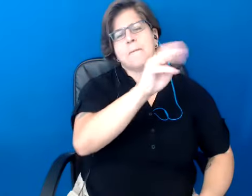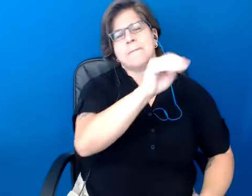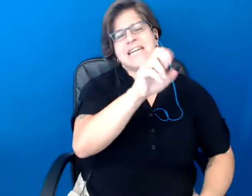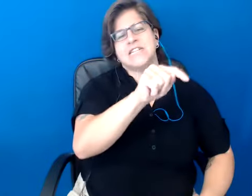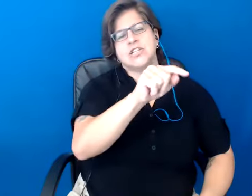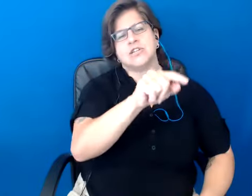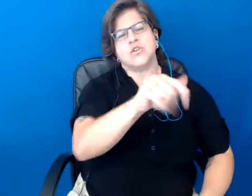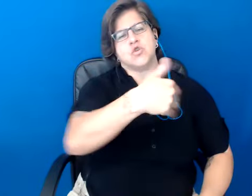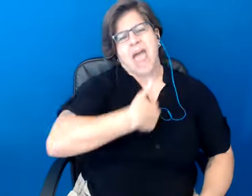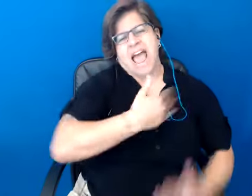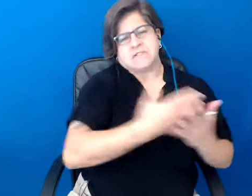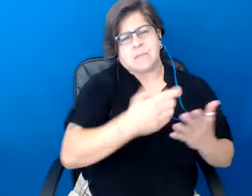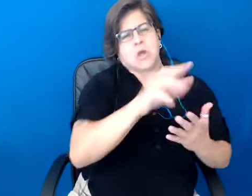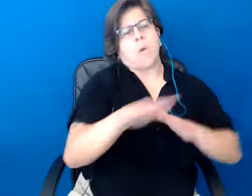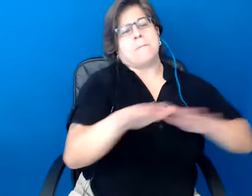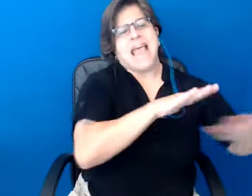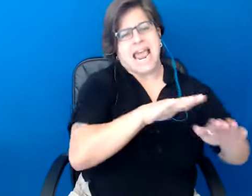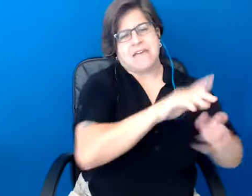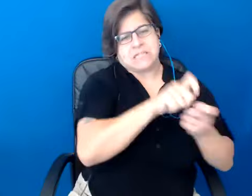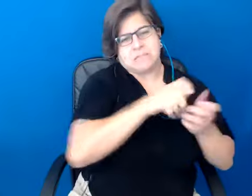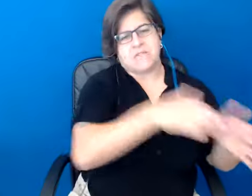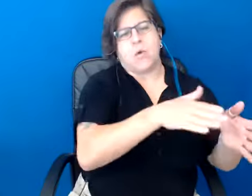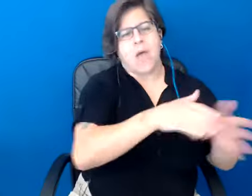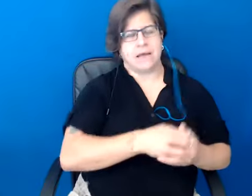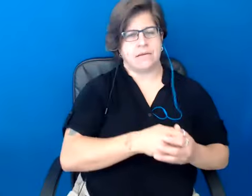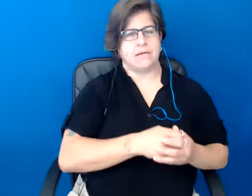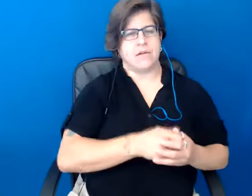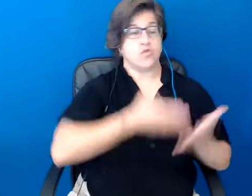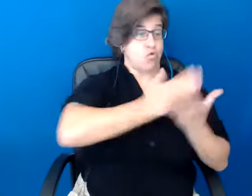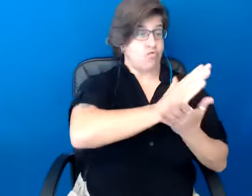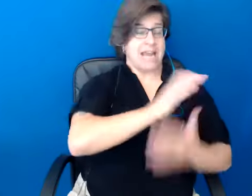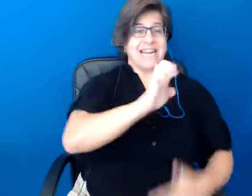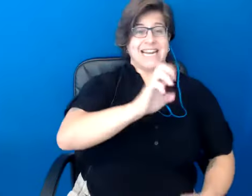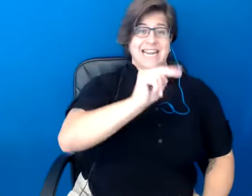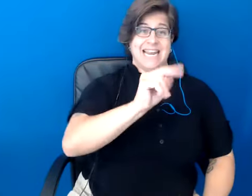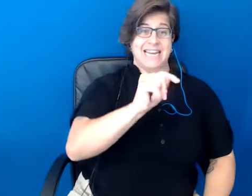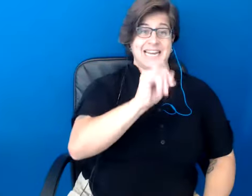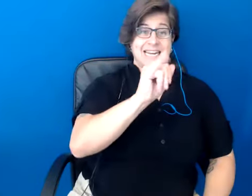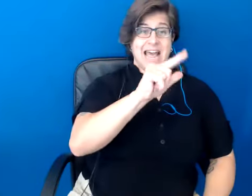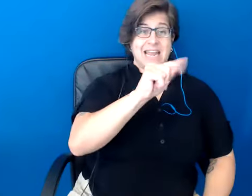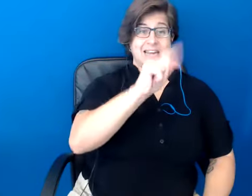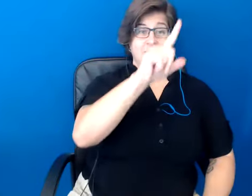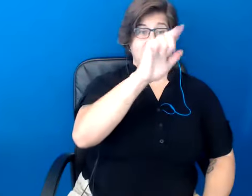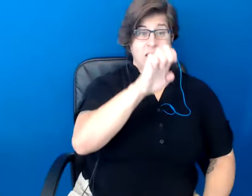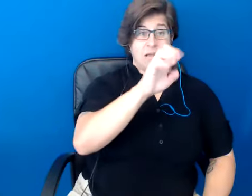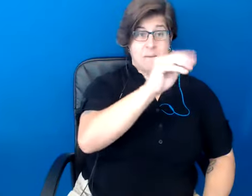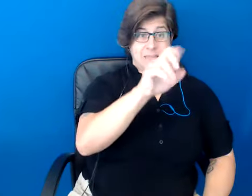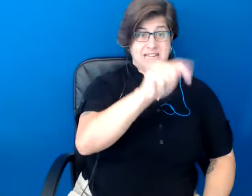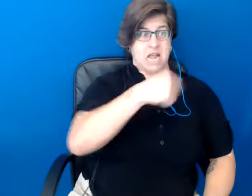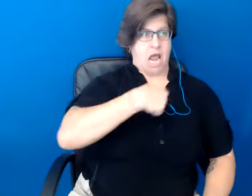a moral or legal entitlement to have or to obtain something or to act in a certain way. So a